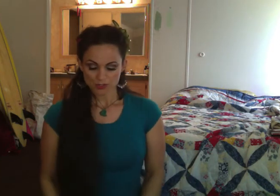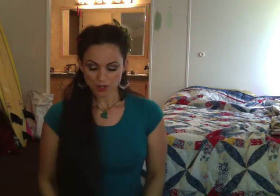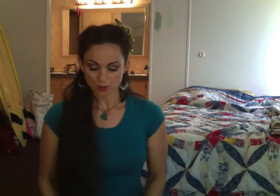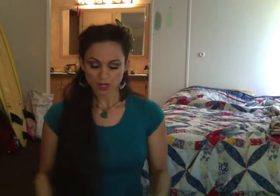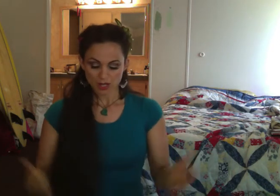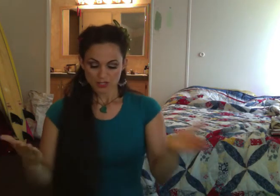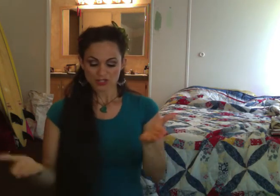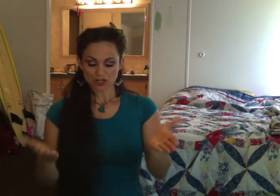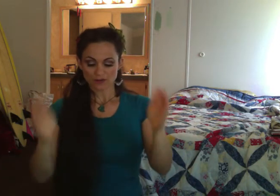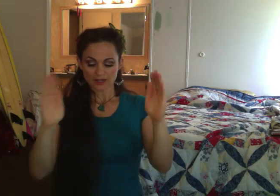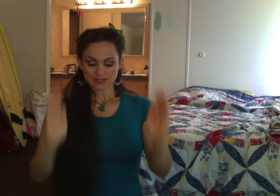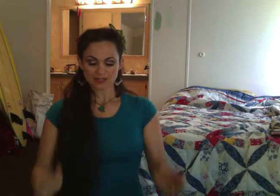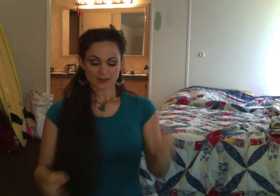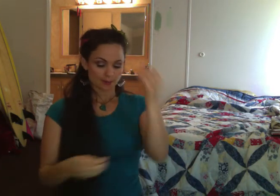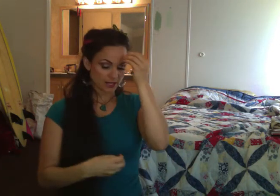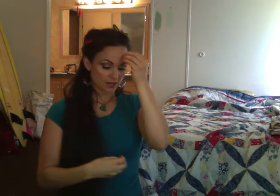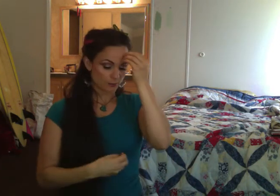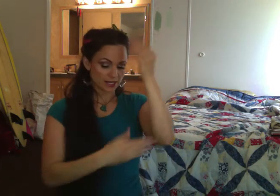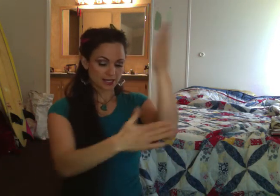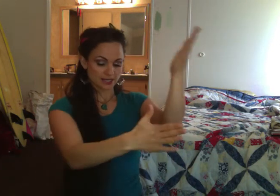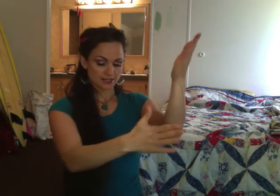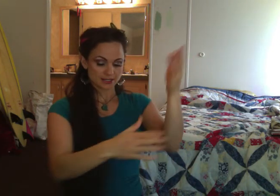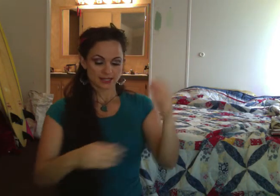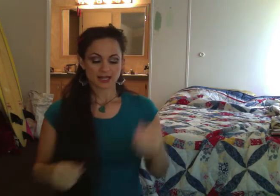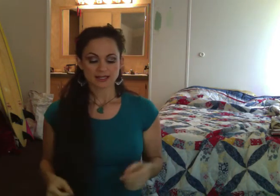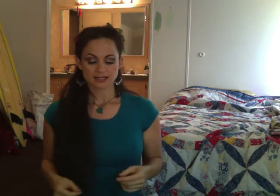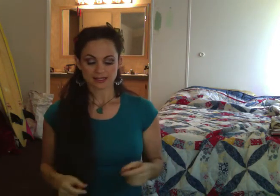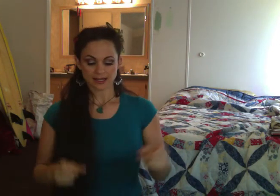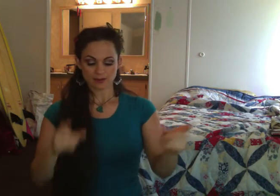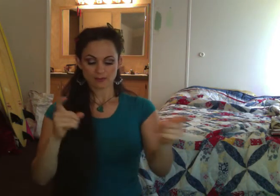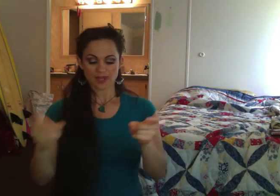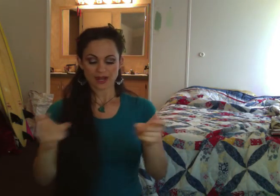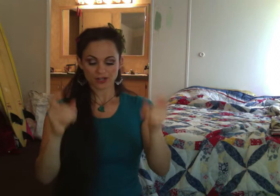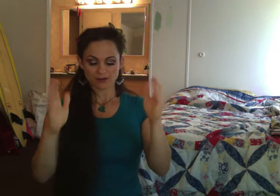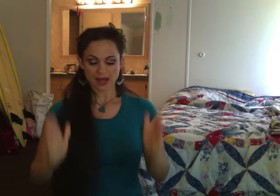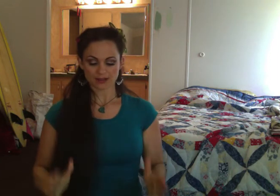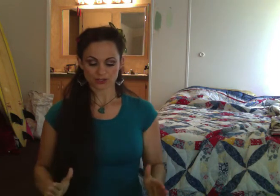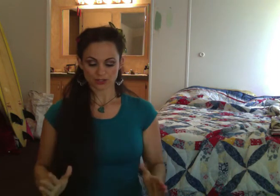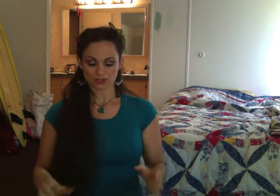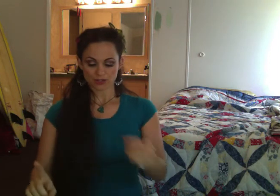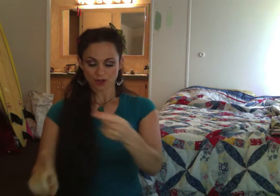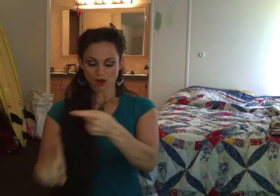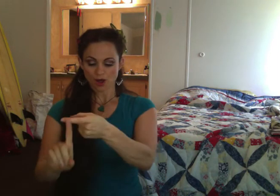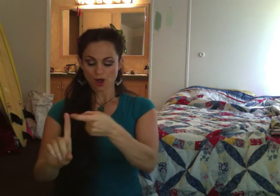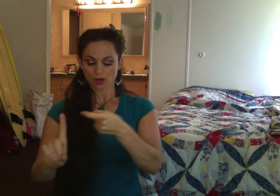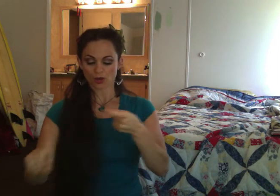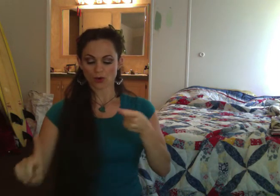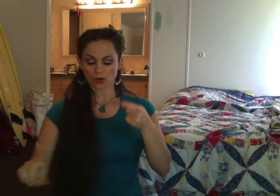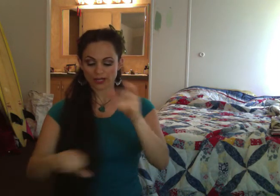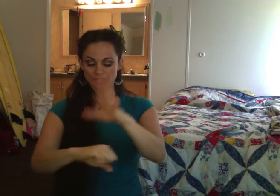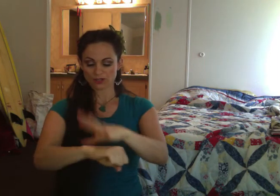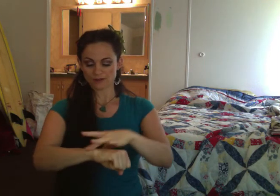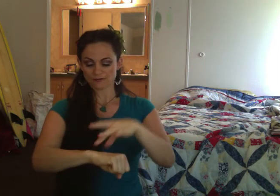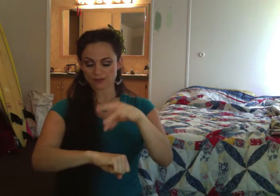So, servants, be obedient to them that are your masters, according to the